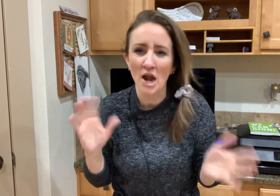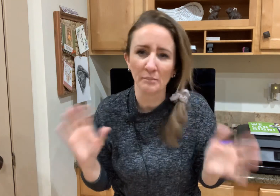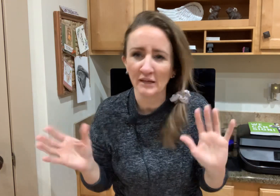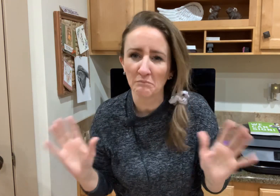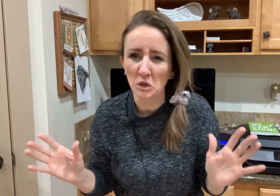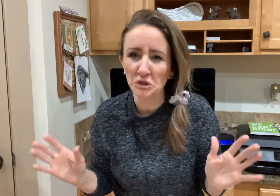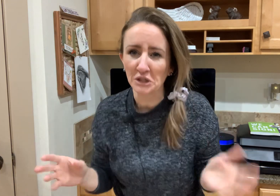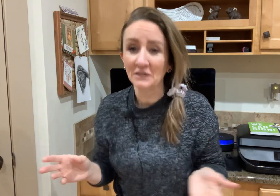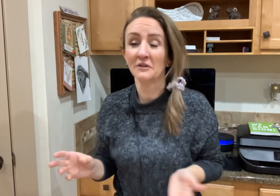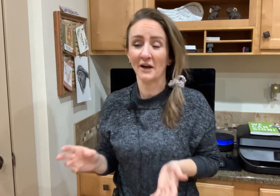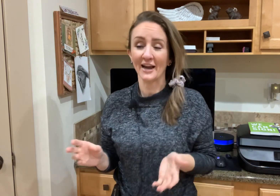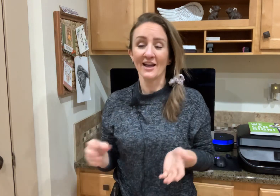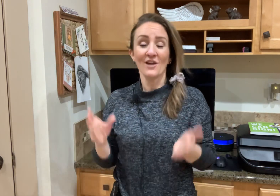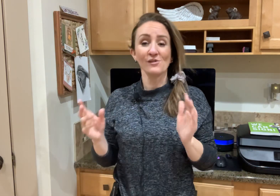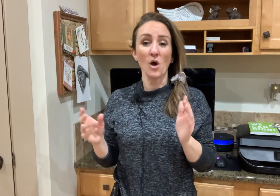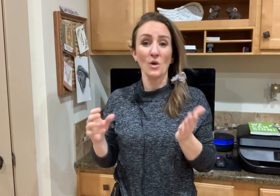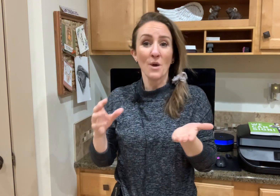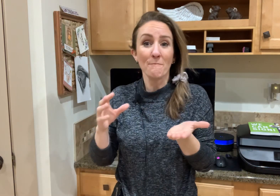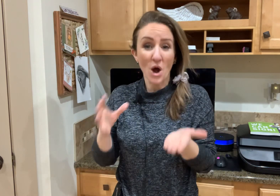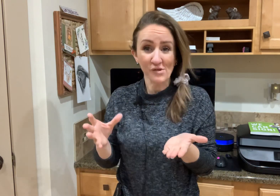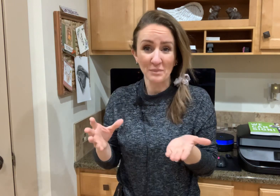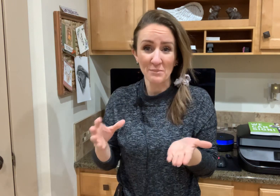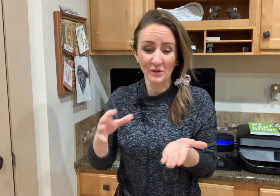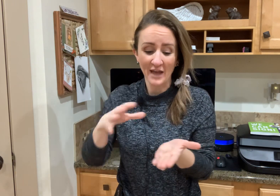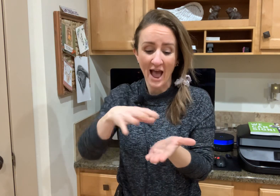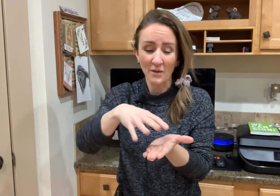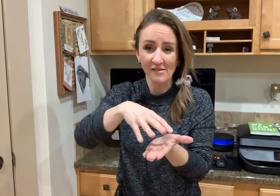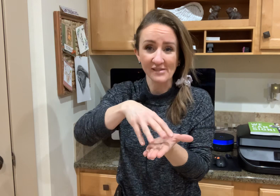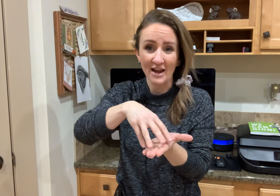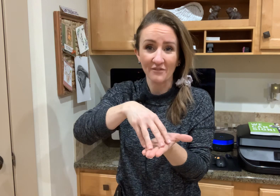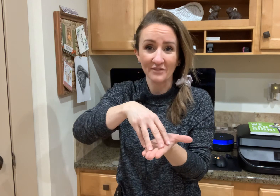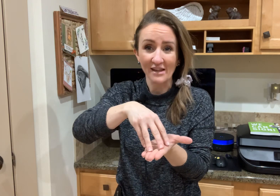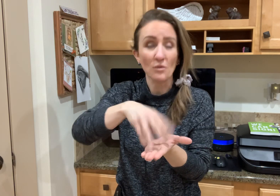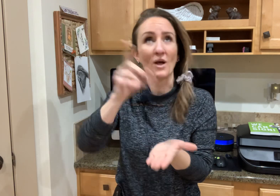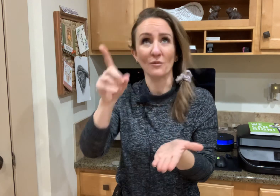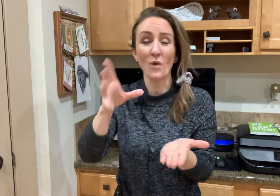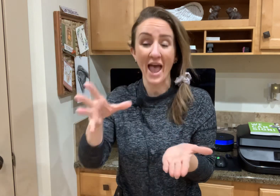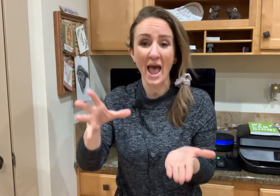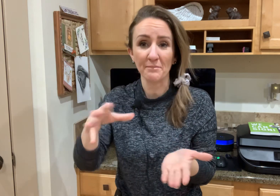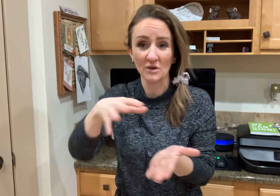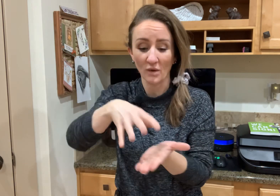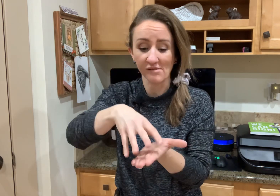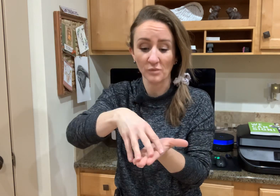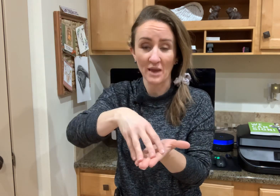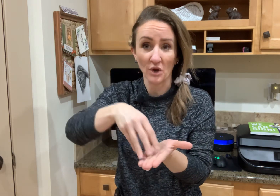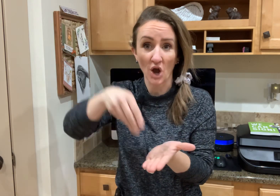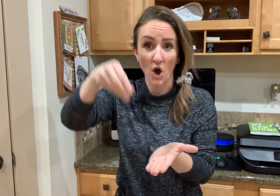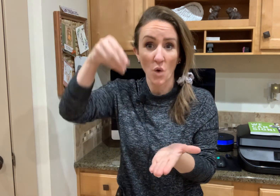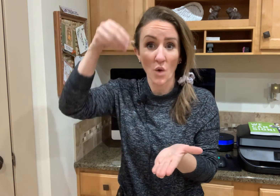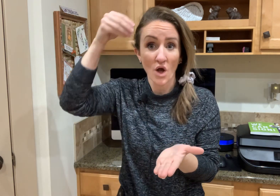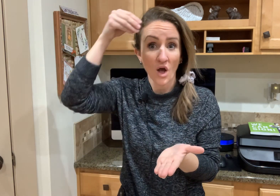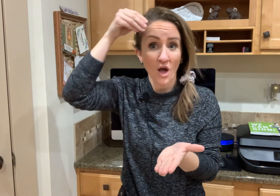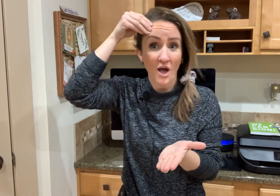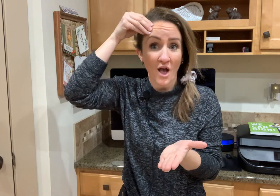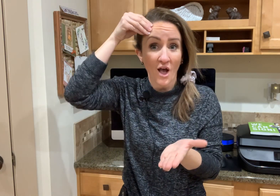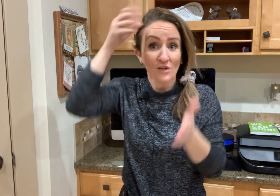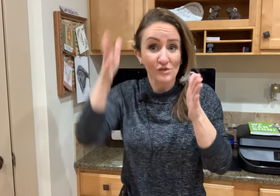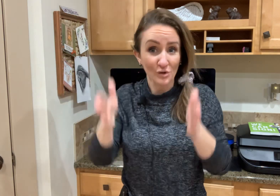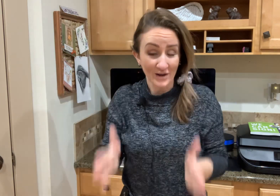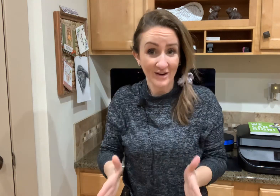of motion, right? So most people now, instead of, what happened was they would go student,